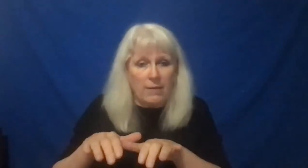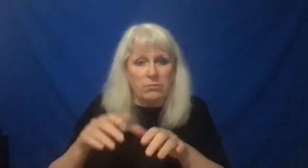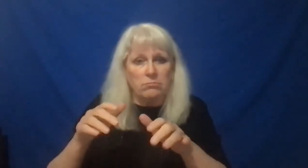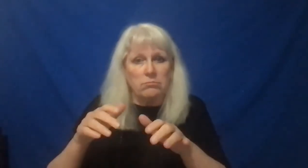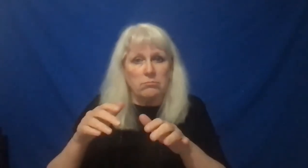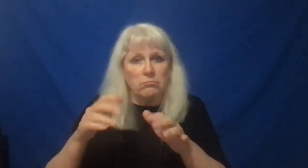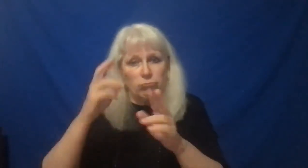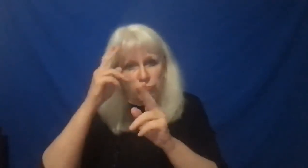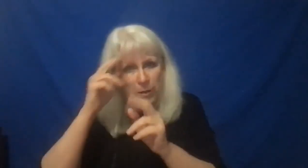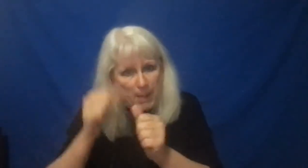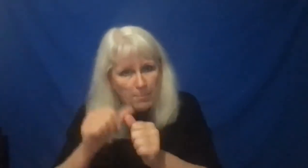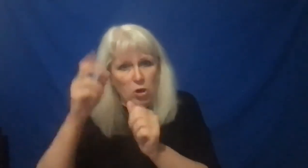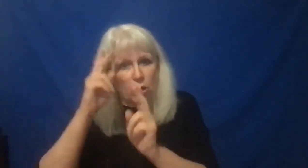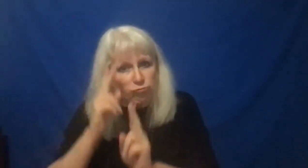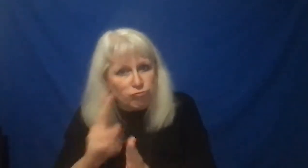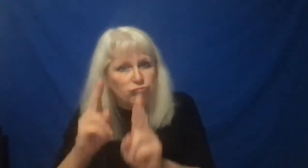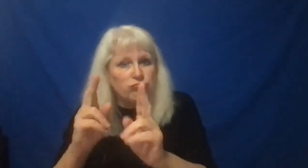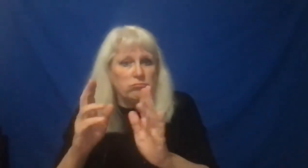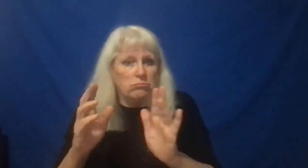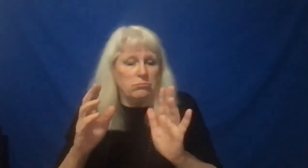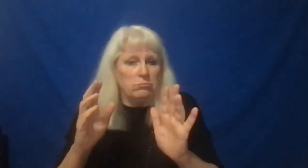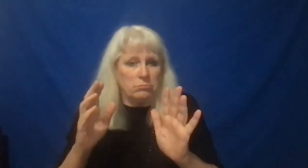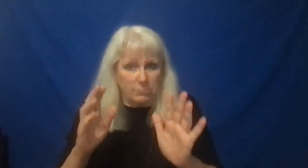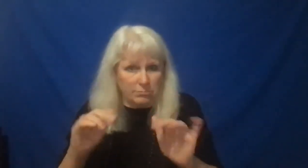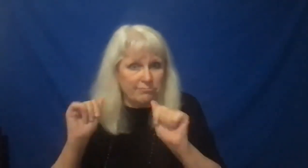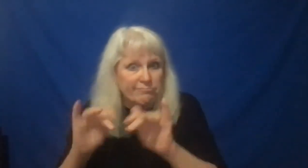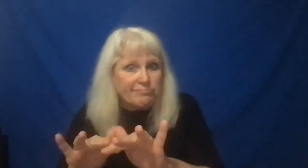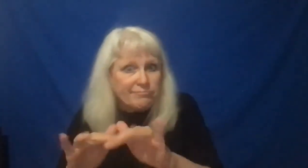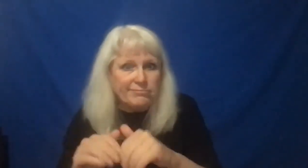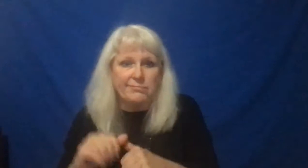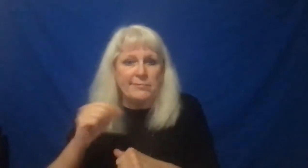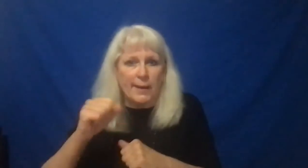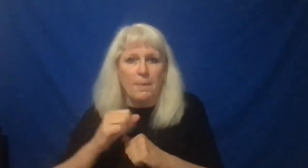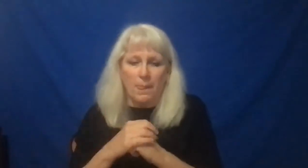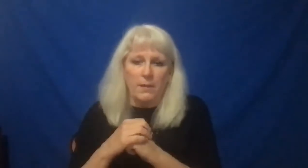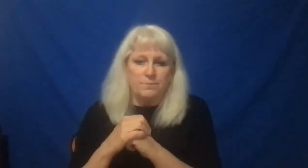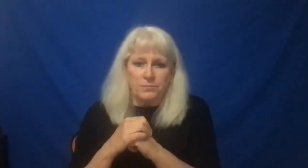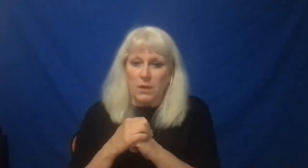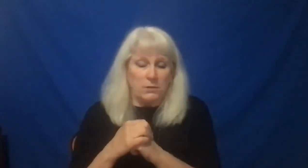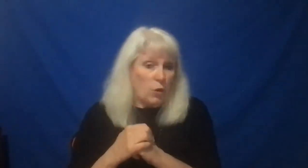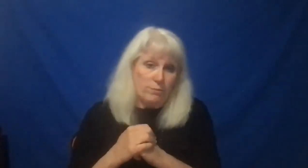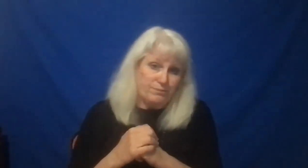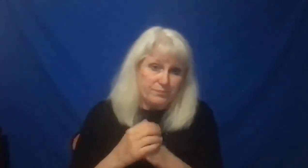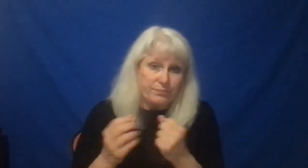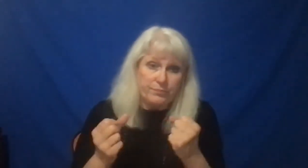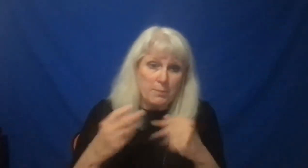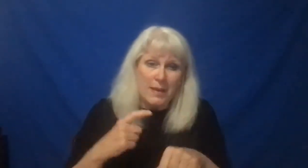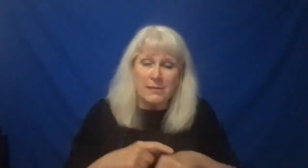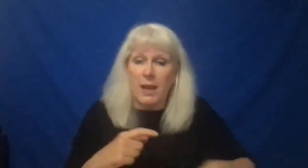And so a number of times if I'm going to wakes, people will ask me, oh, are you a friend of